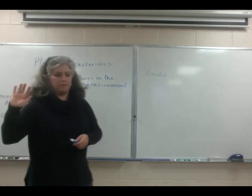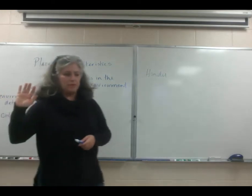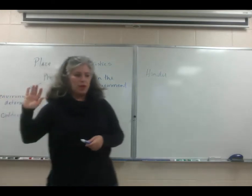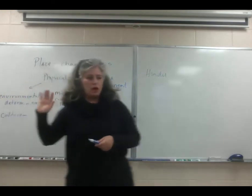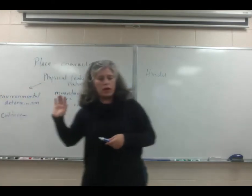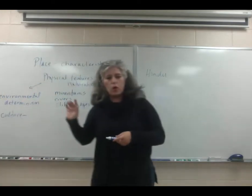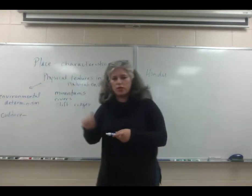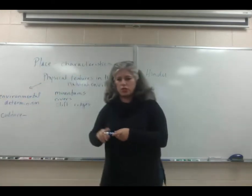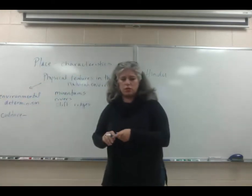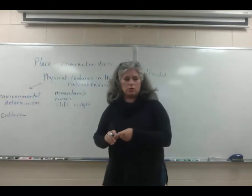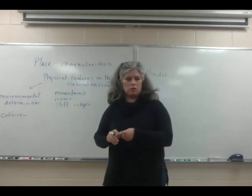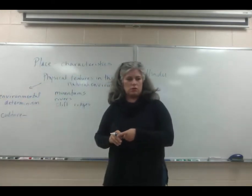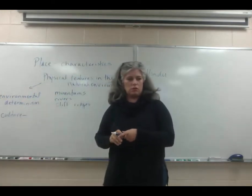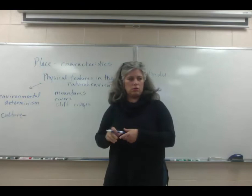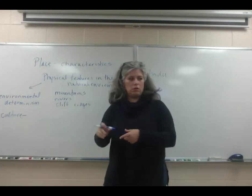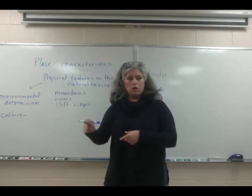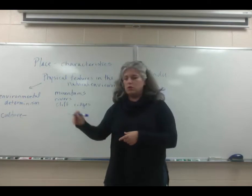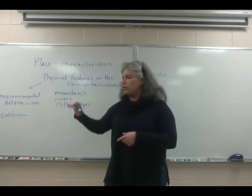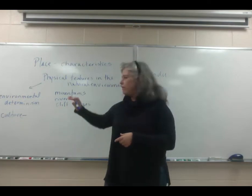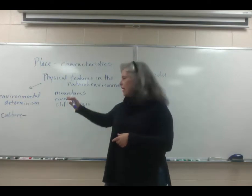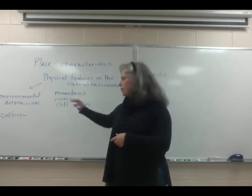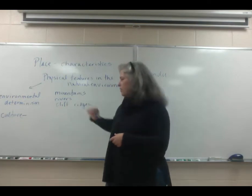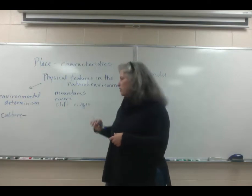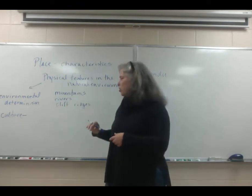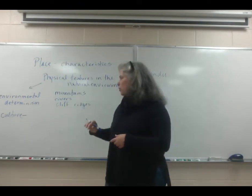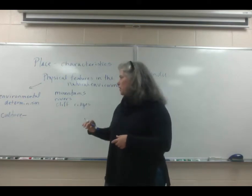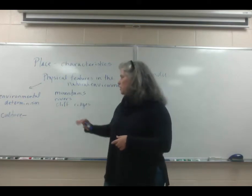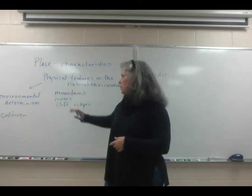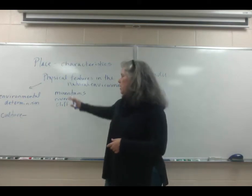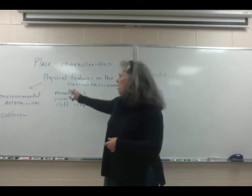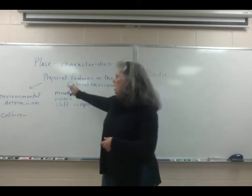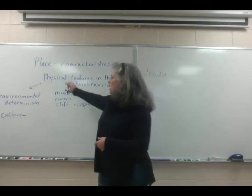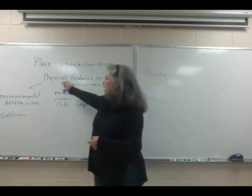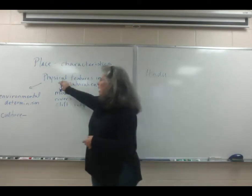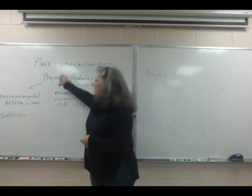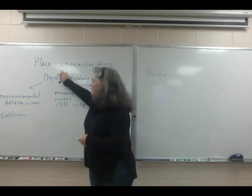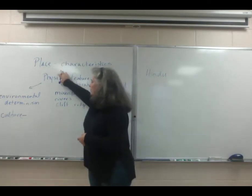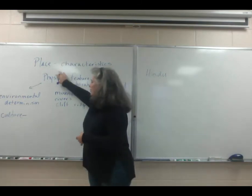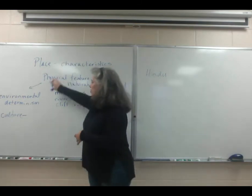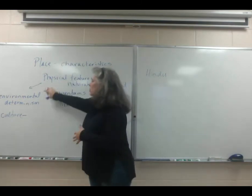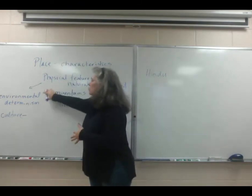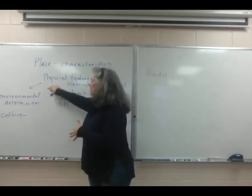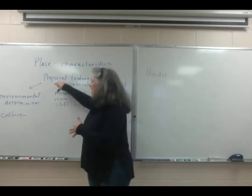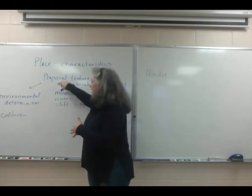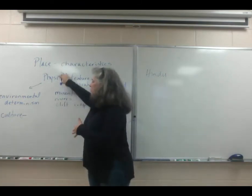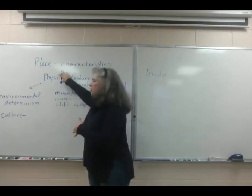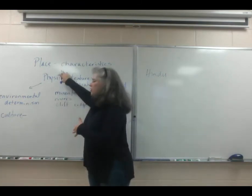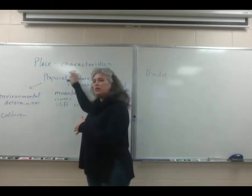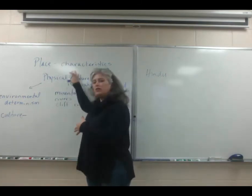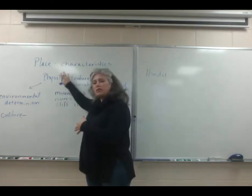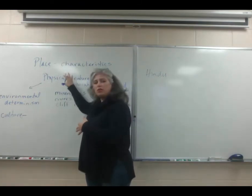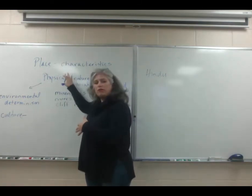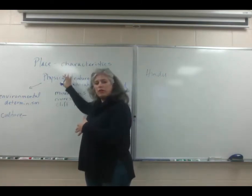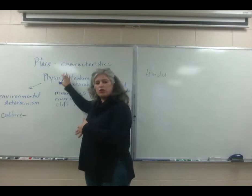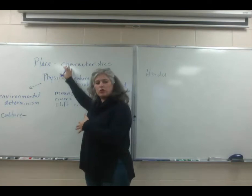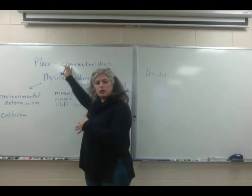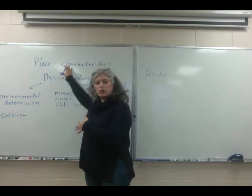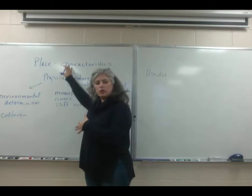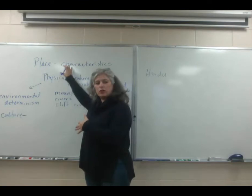hot. Okay, questions. So environmental determinism, kind of, you can relate it to these physical features in part of